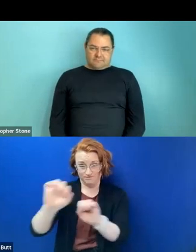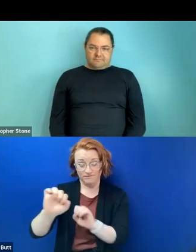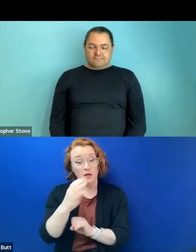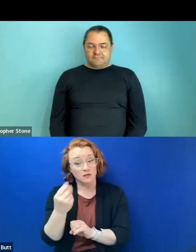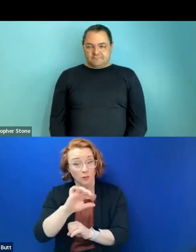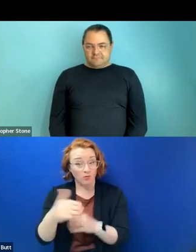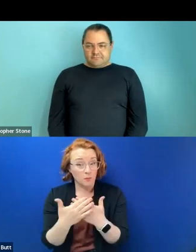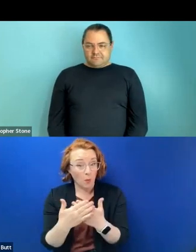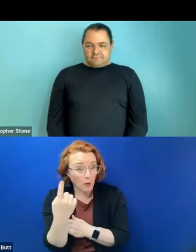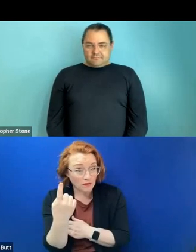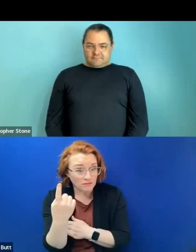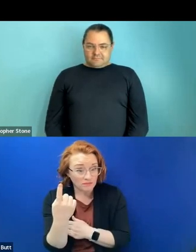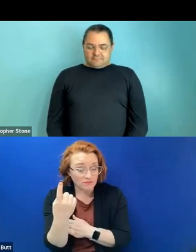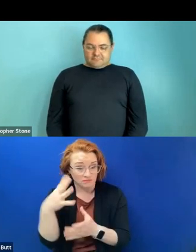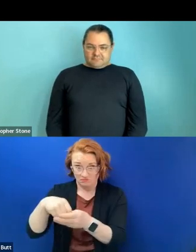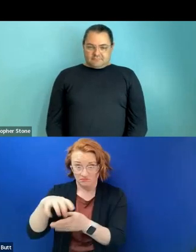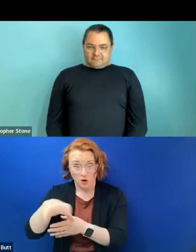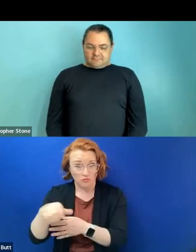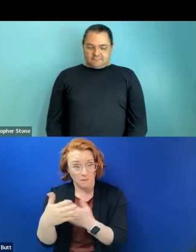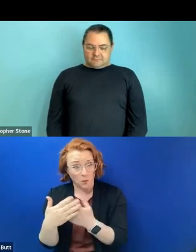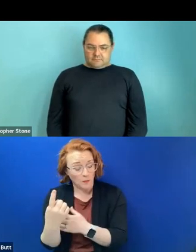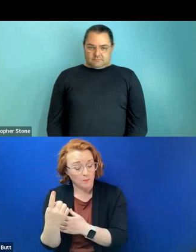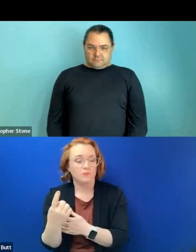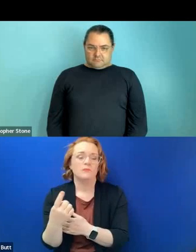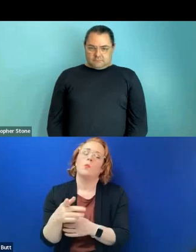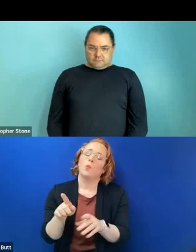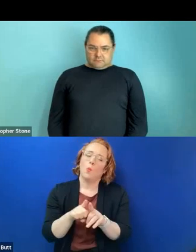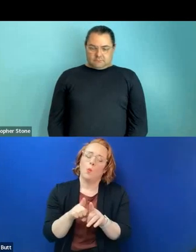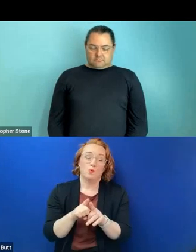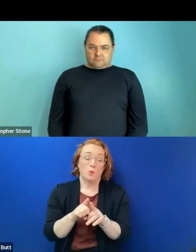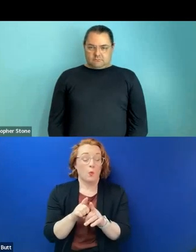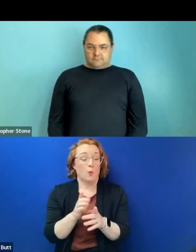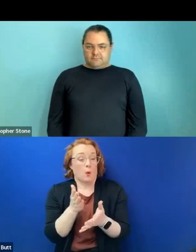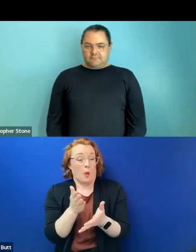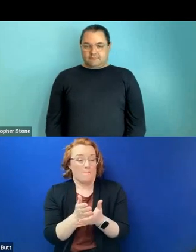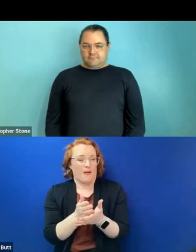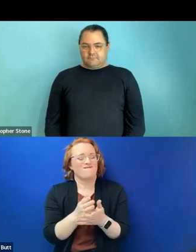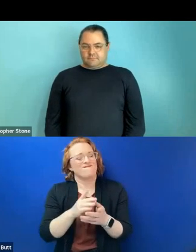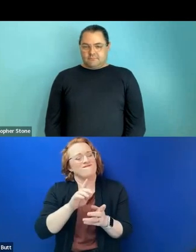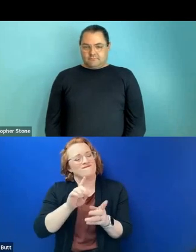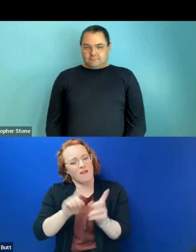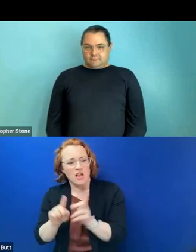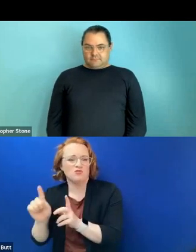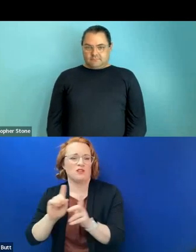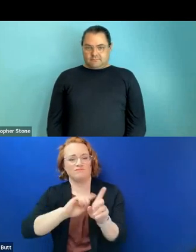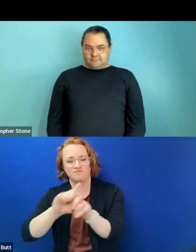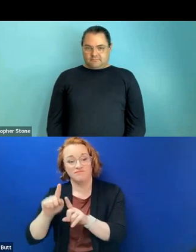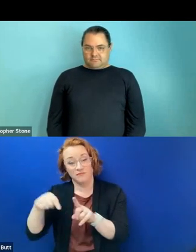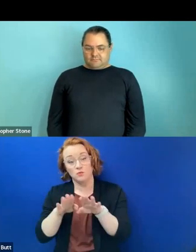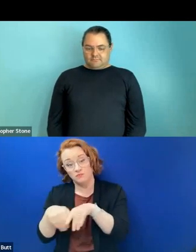one sign language. And there's also a great variety or variation within the